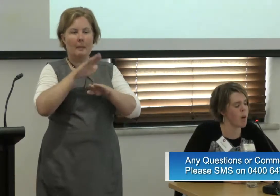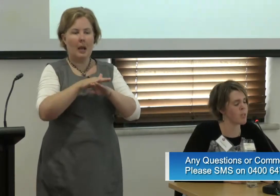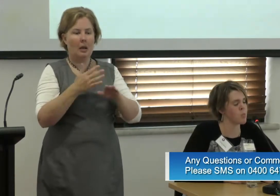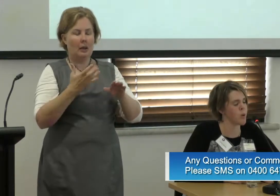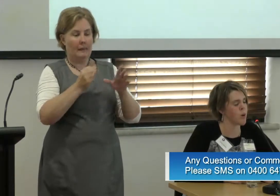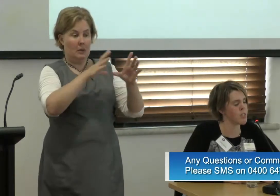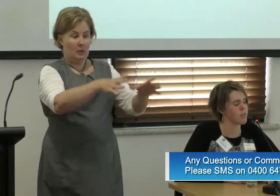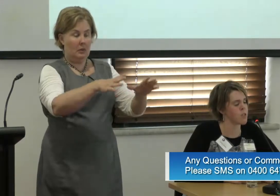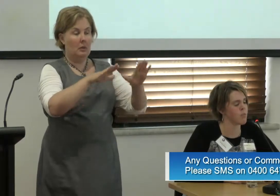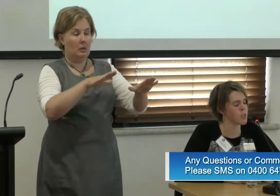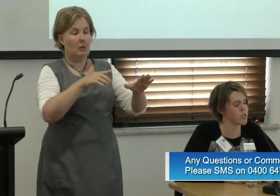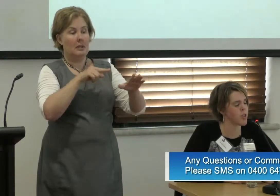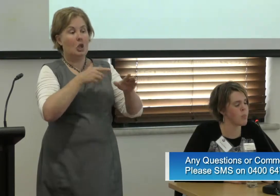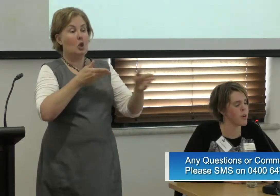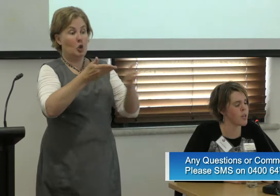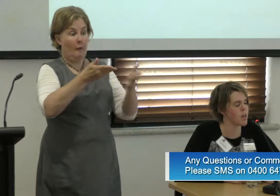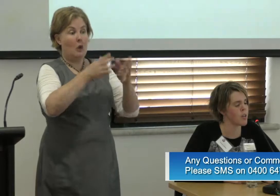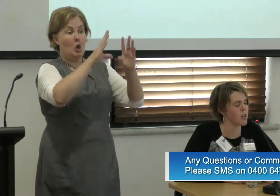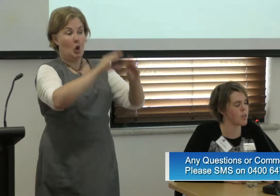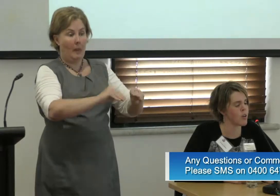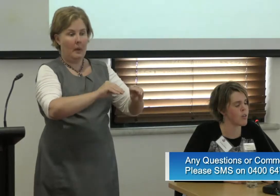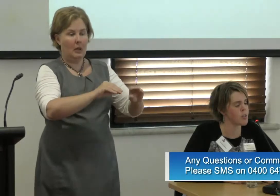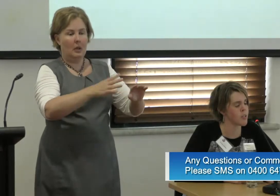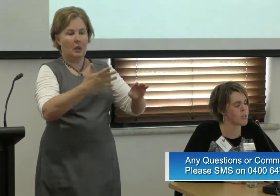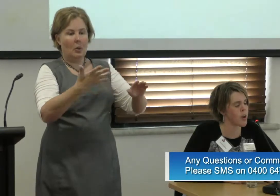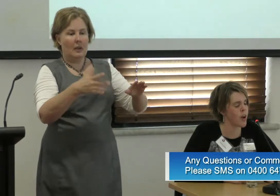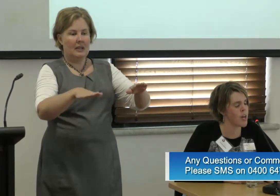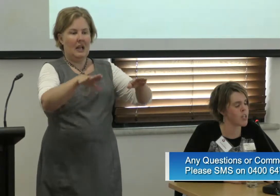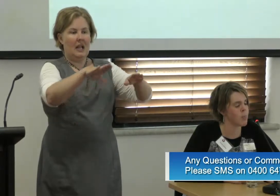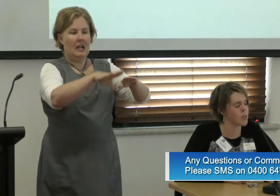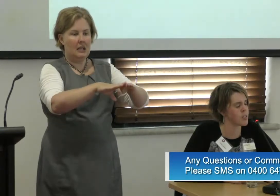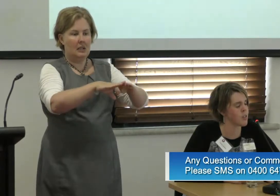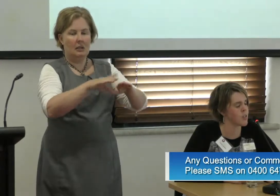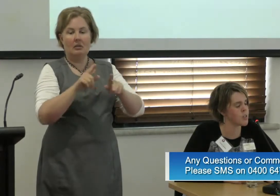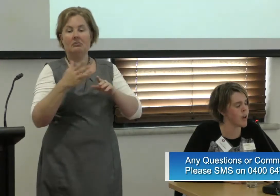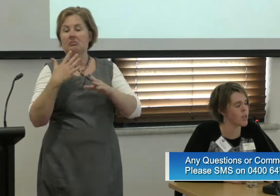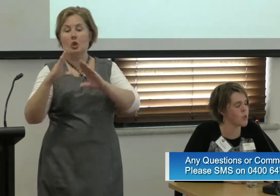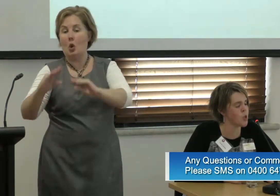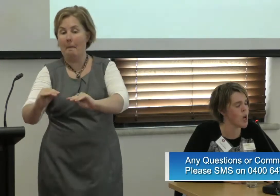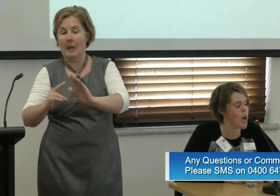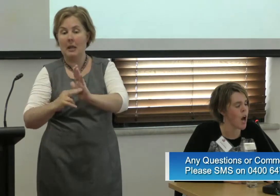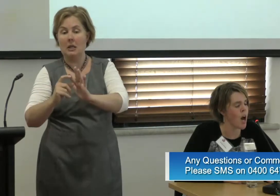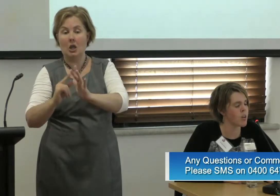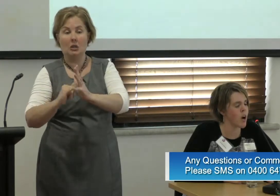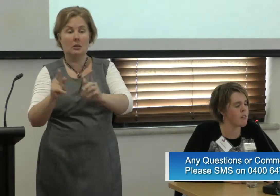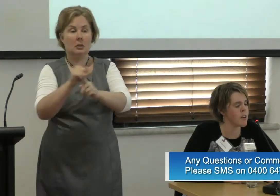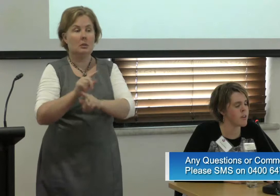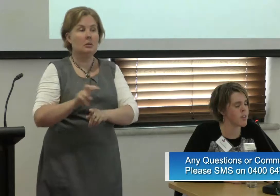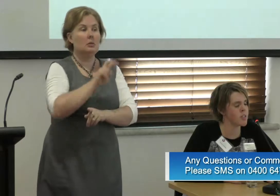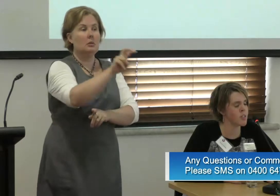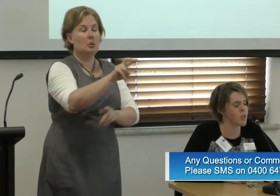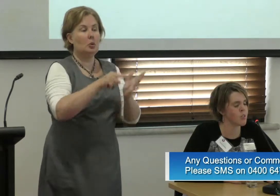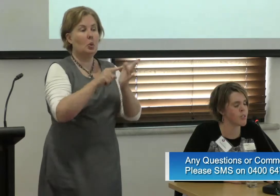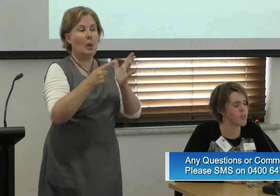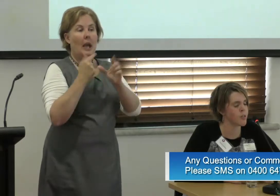what happens when one set of services stop and then, you know, you're expected to go to aged care because there's nothing else available. And I think these